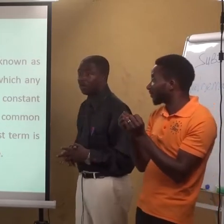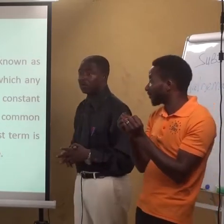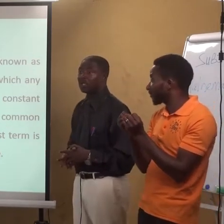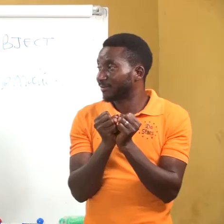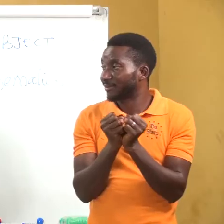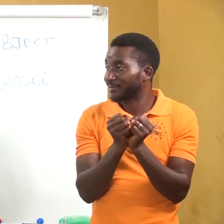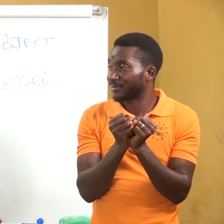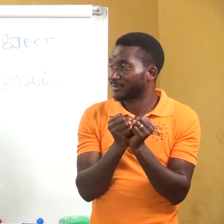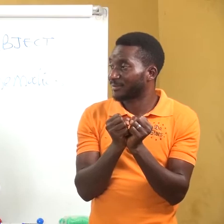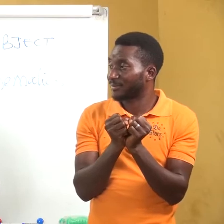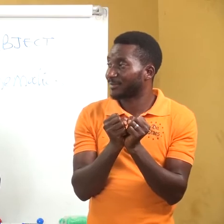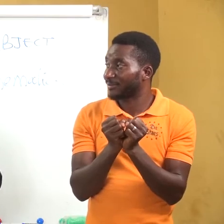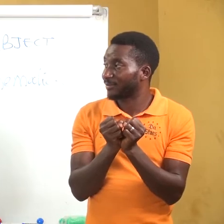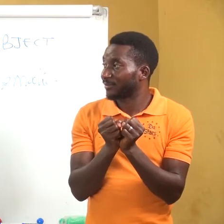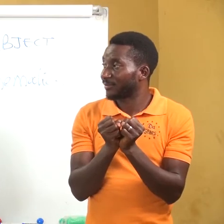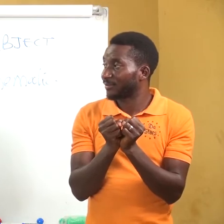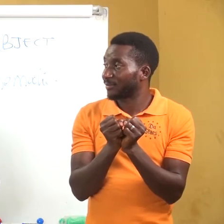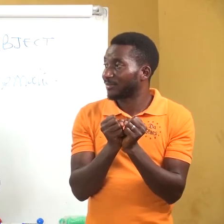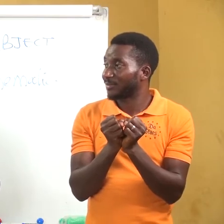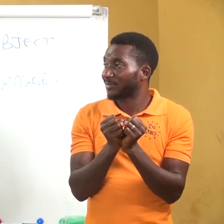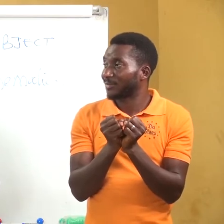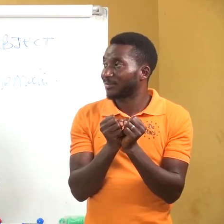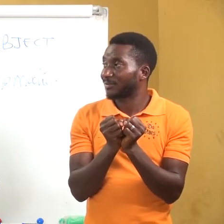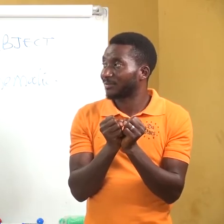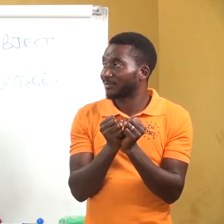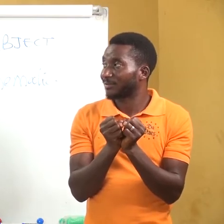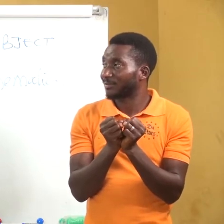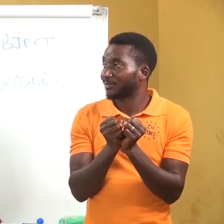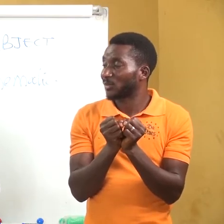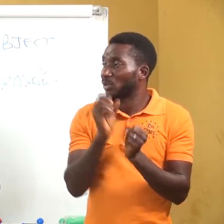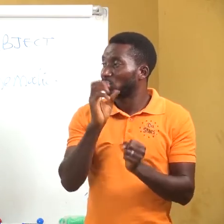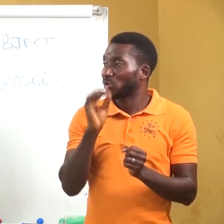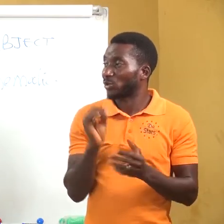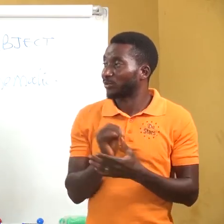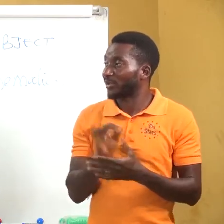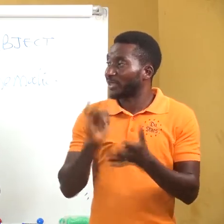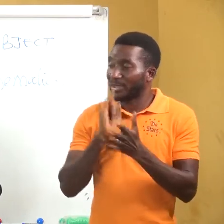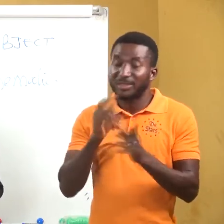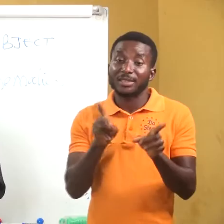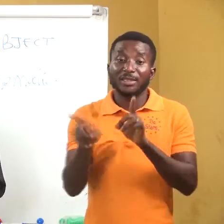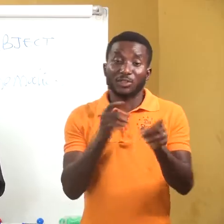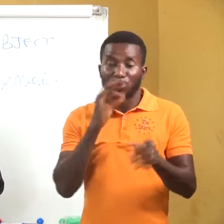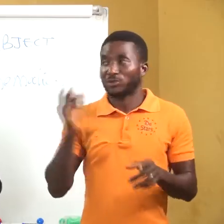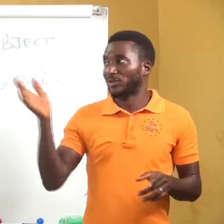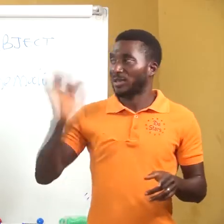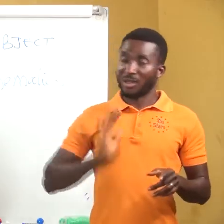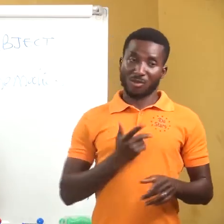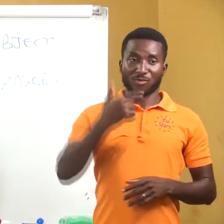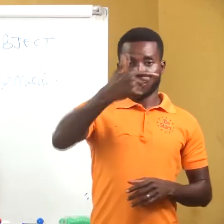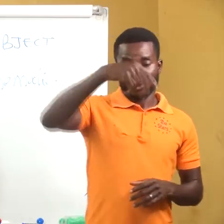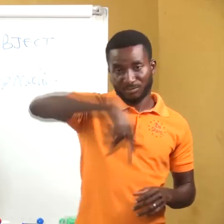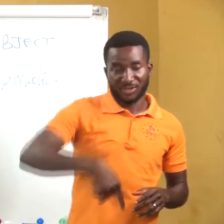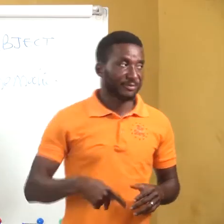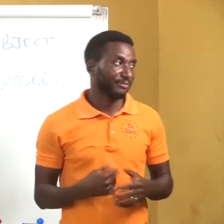sequence, because they are the same. They can be used interchangeably. So that is the definition of our